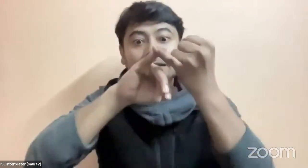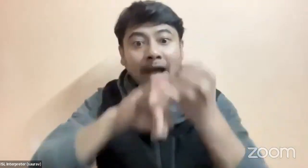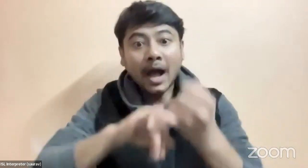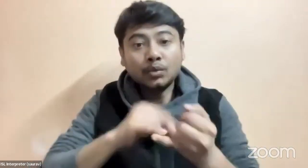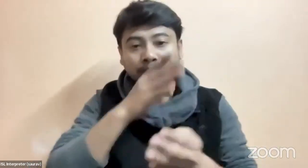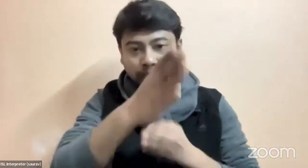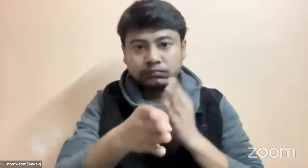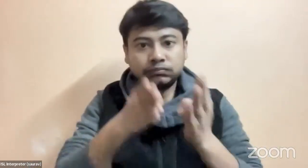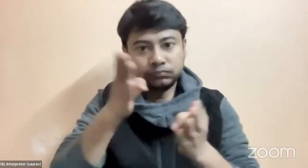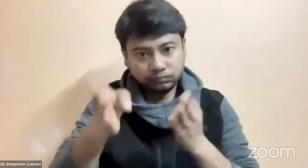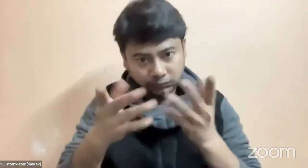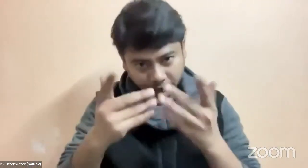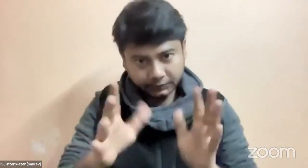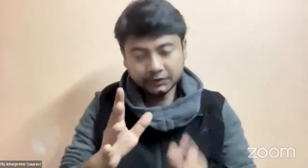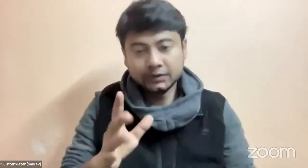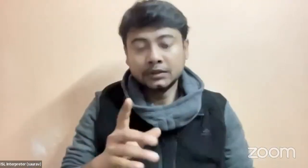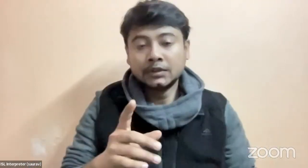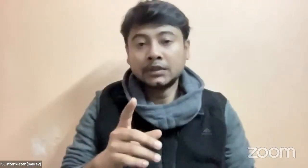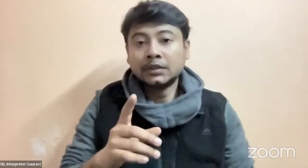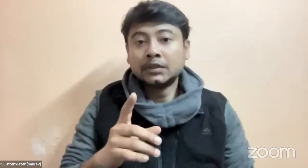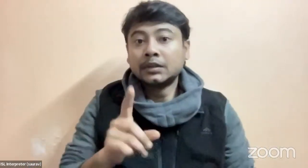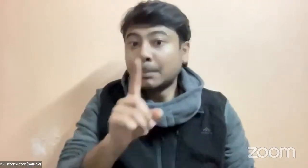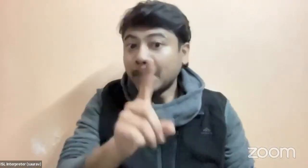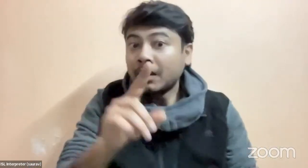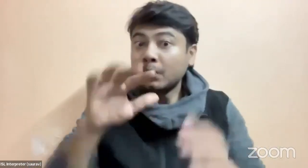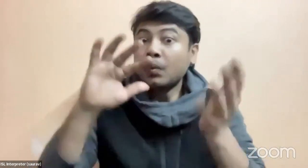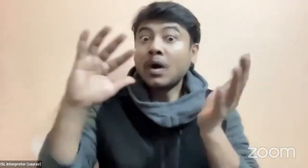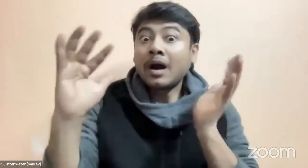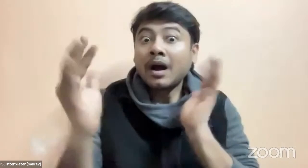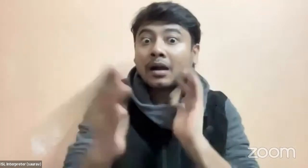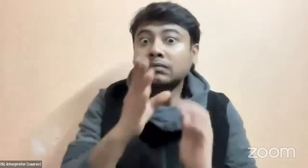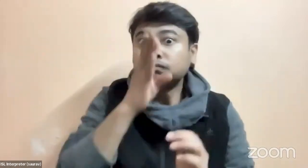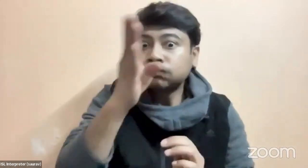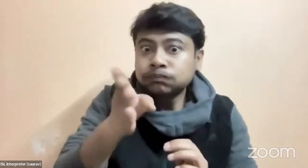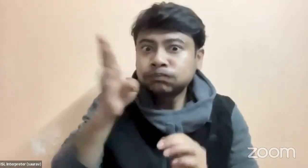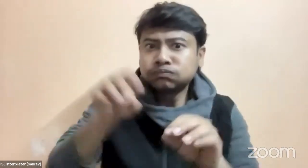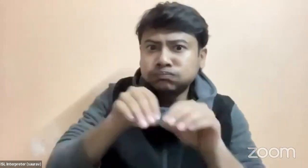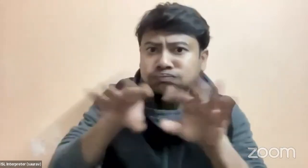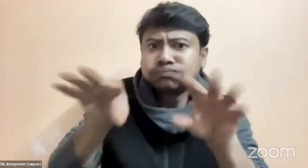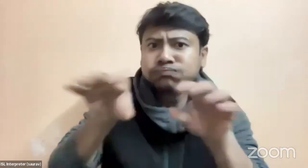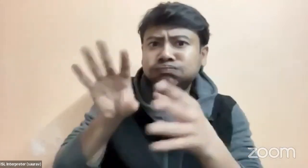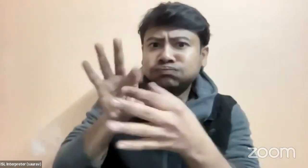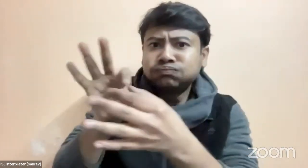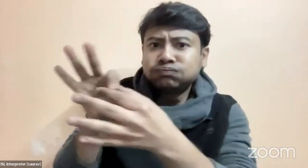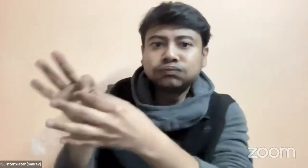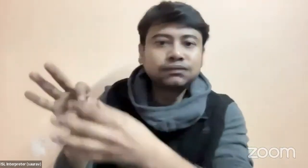But all over the world, that Senapati Bhakta, he traveled.